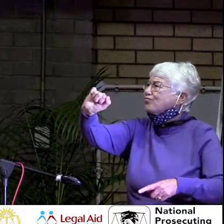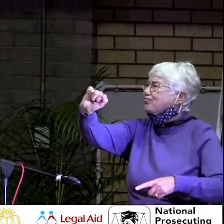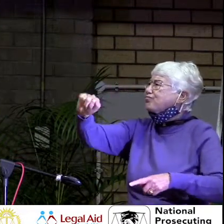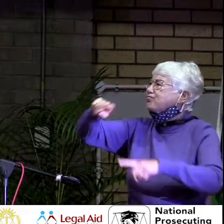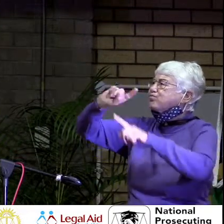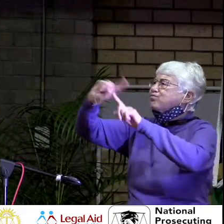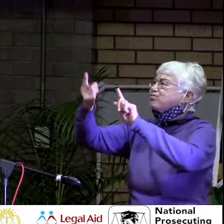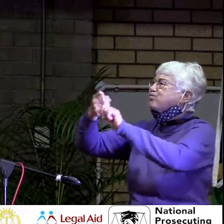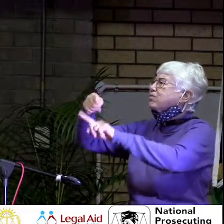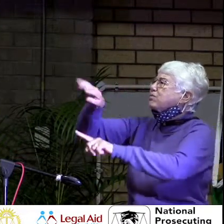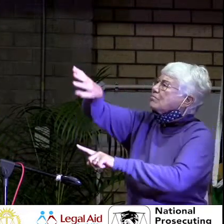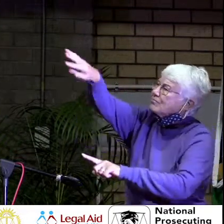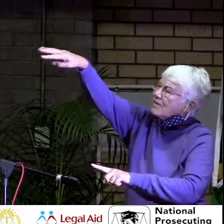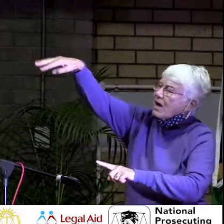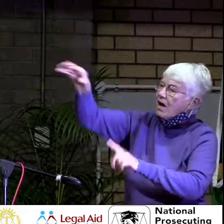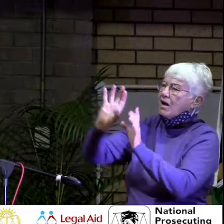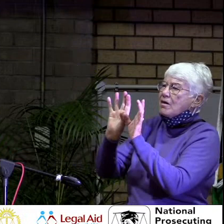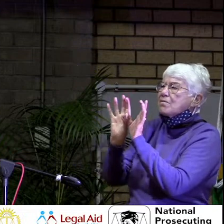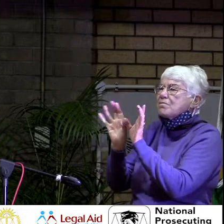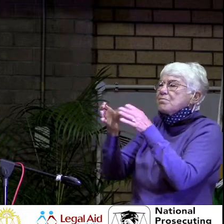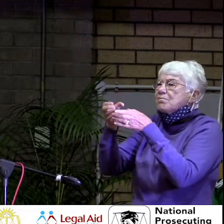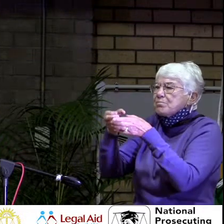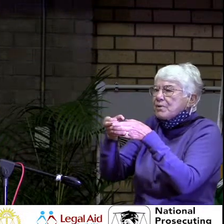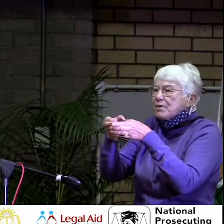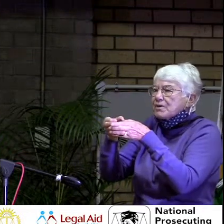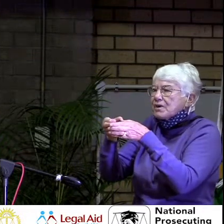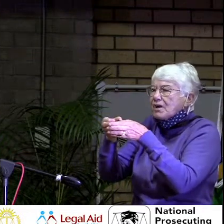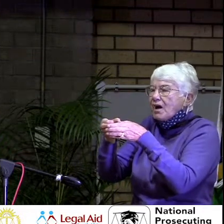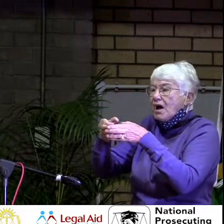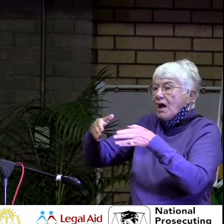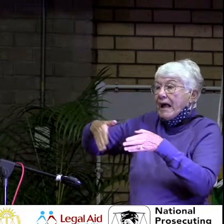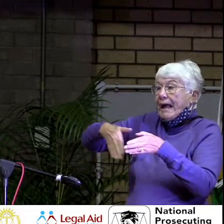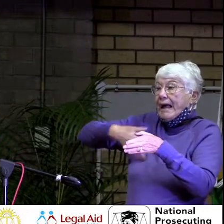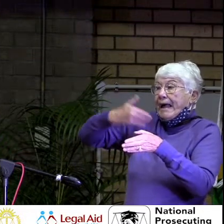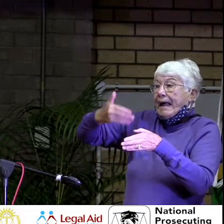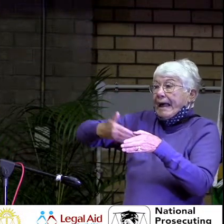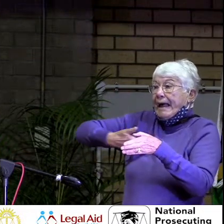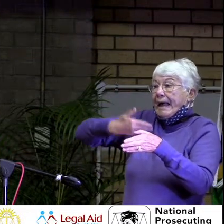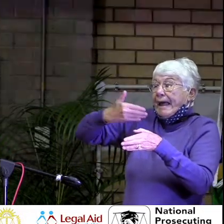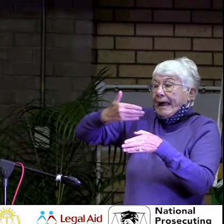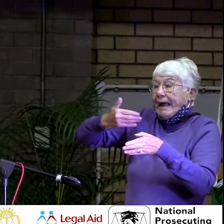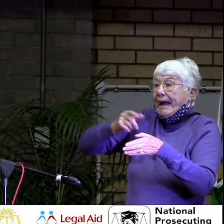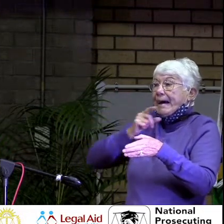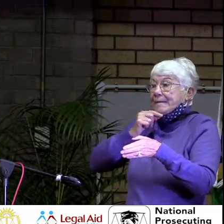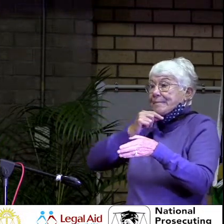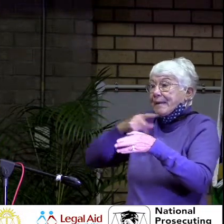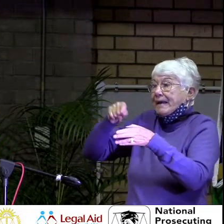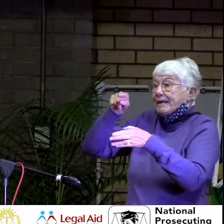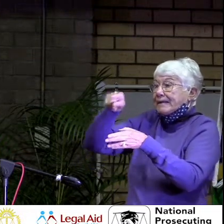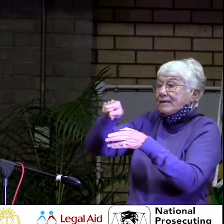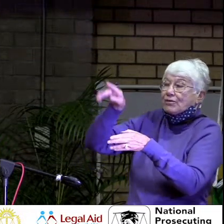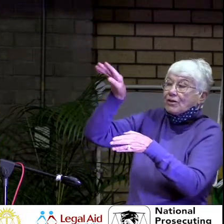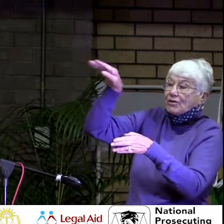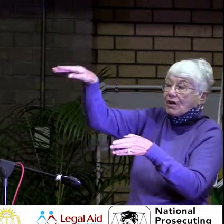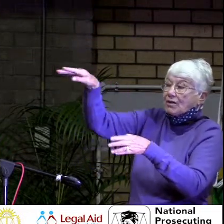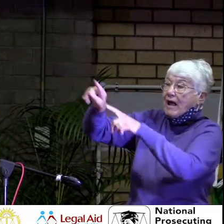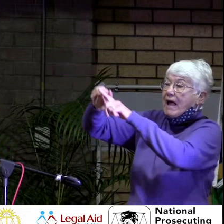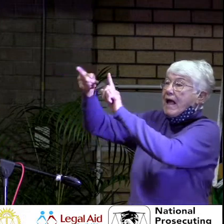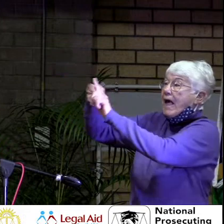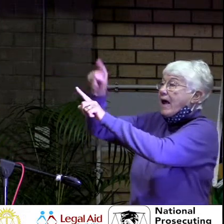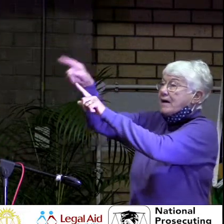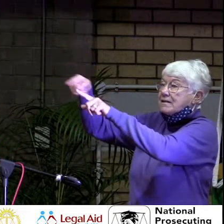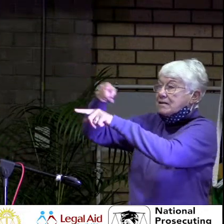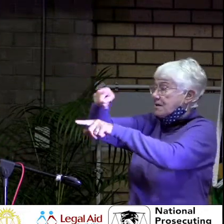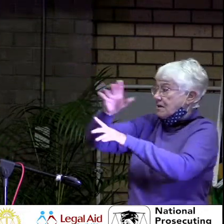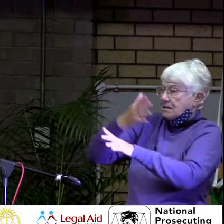group of young men who are pickpocketers will hang out. And so you know to avoid that area. And you know who those people